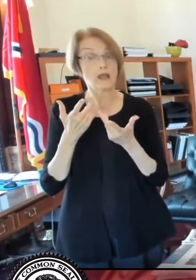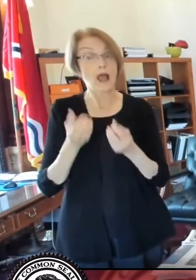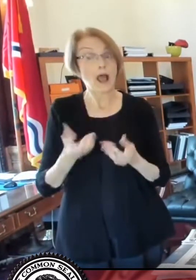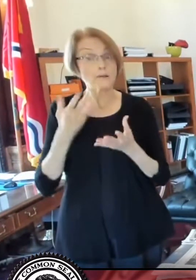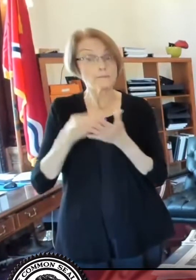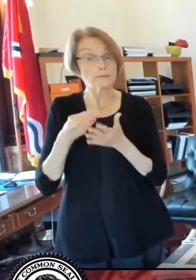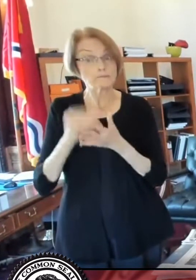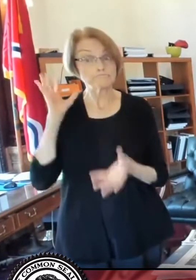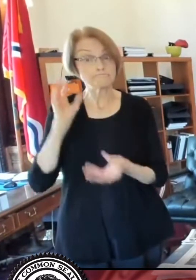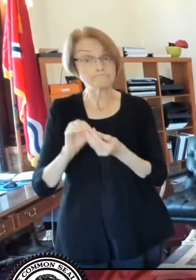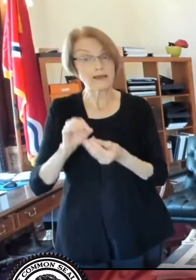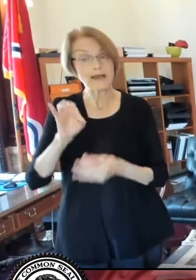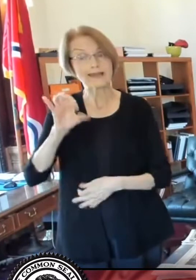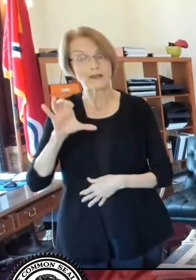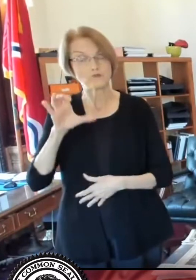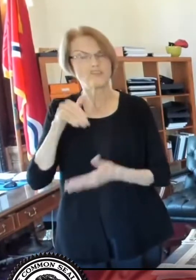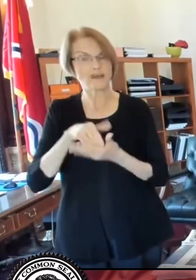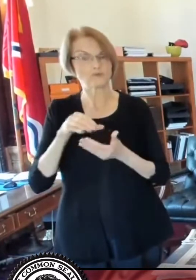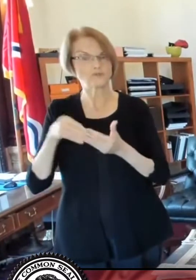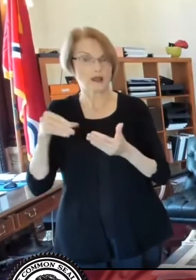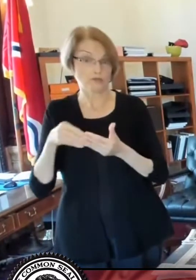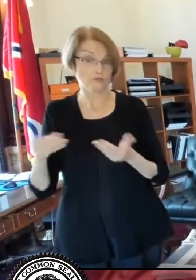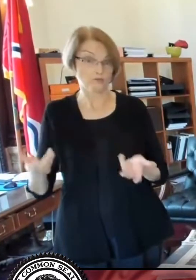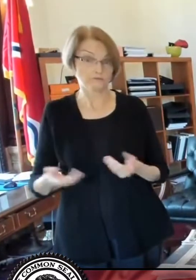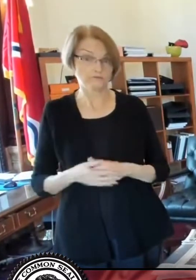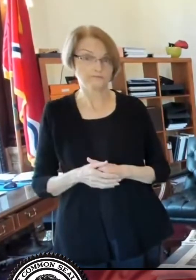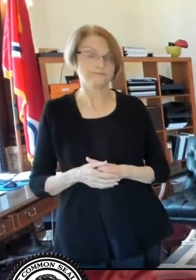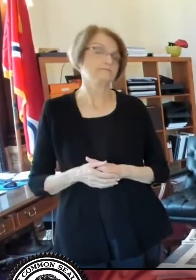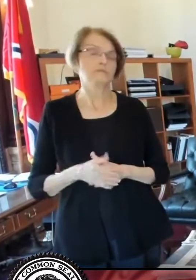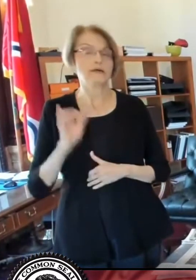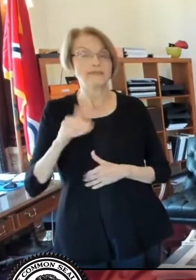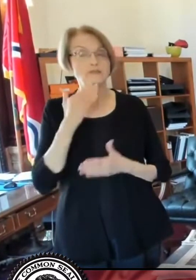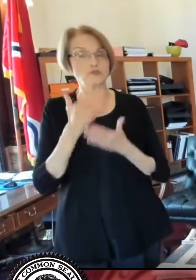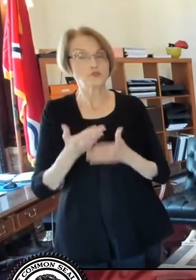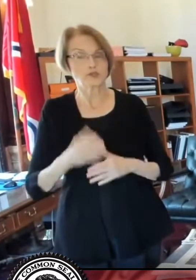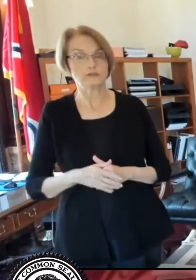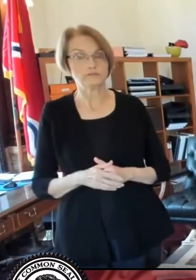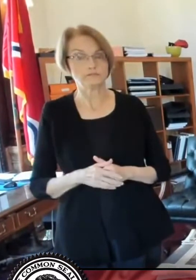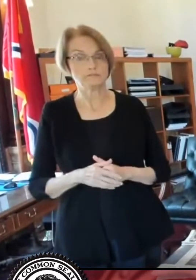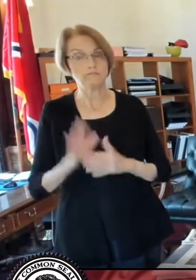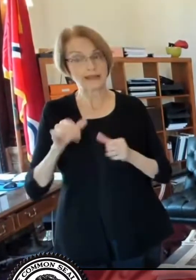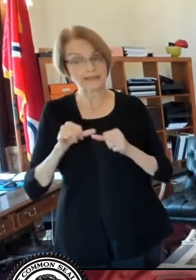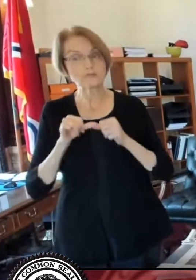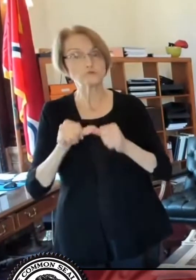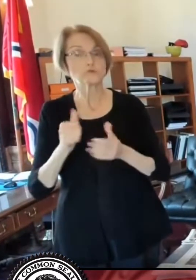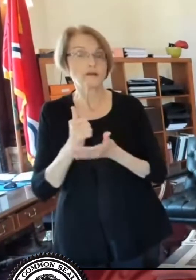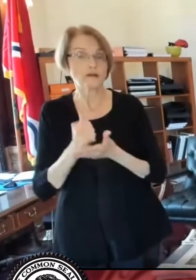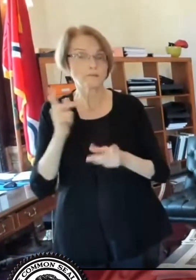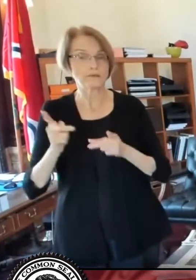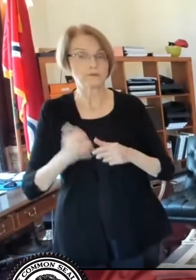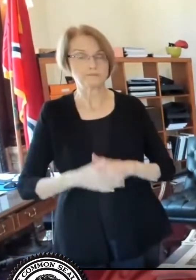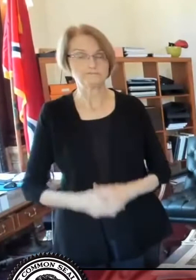$900,000. And so that's good. That continues to help people.